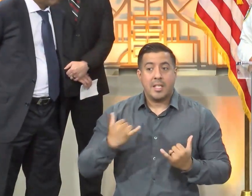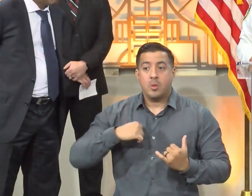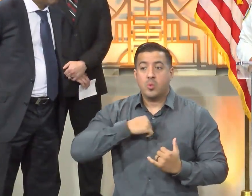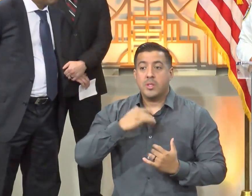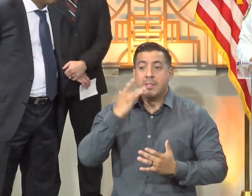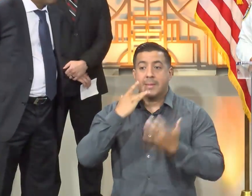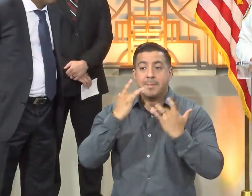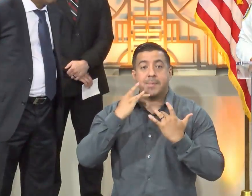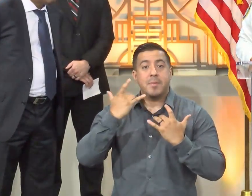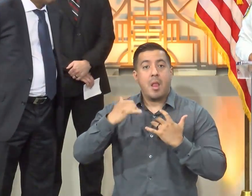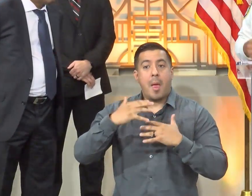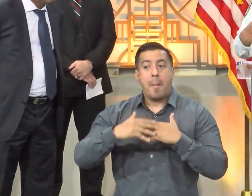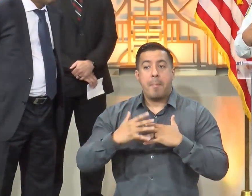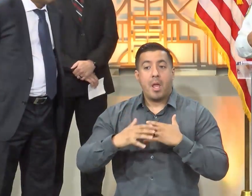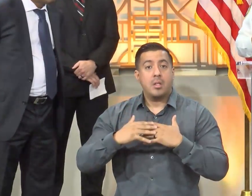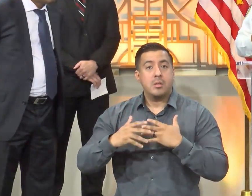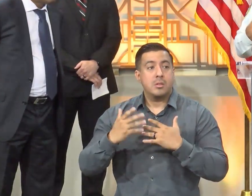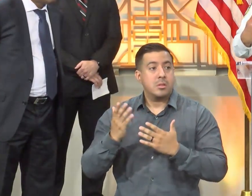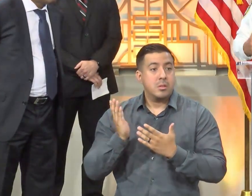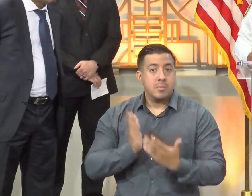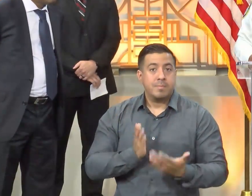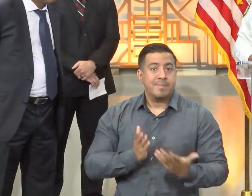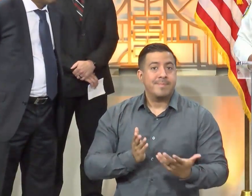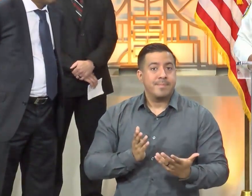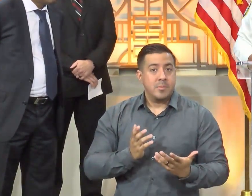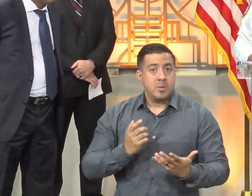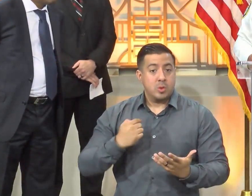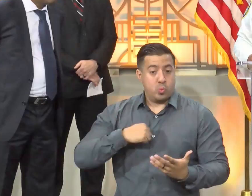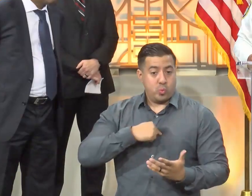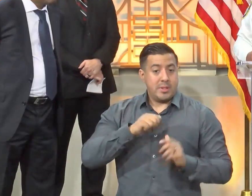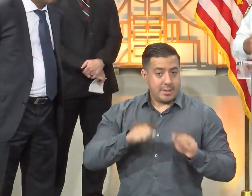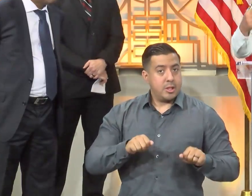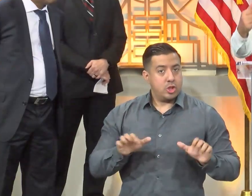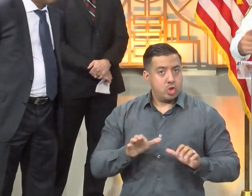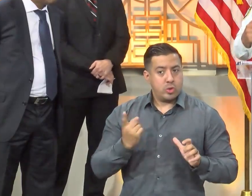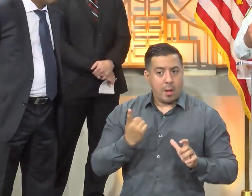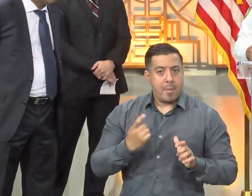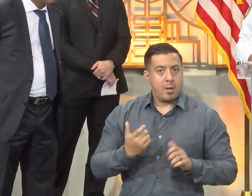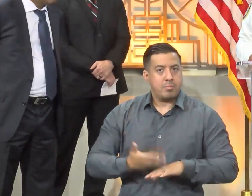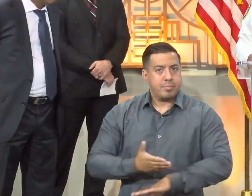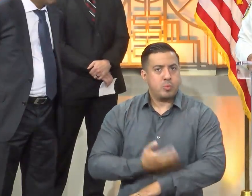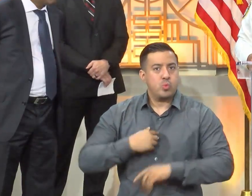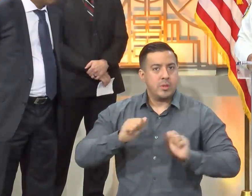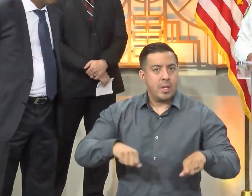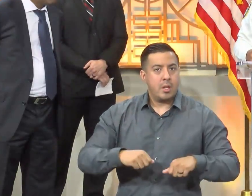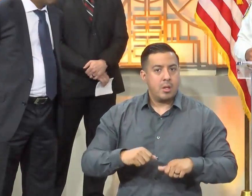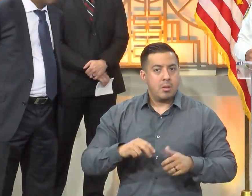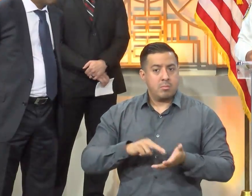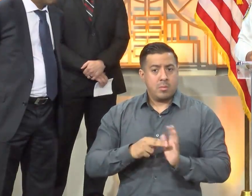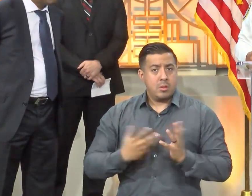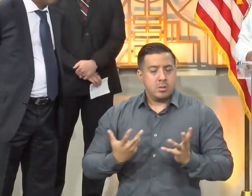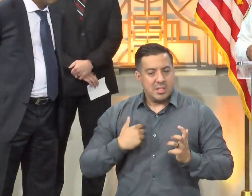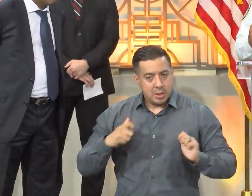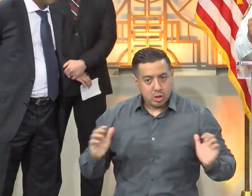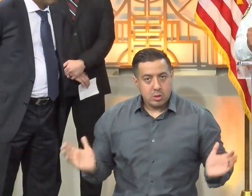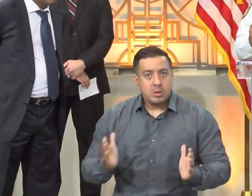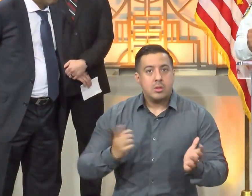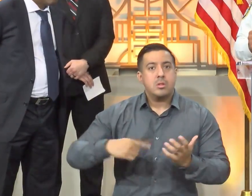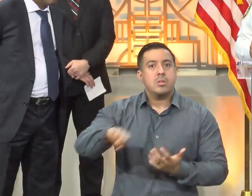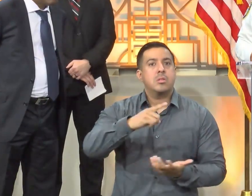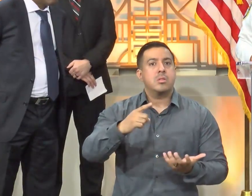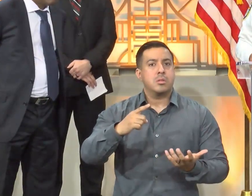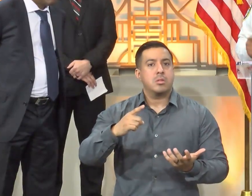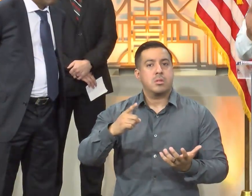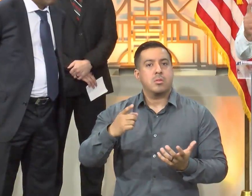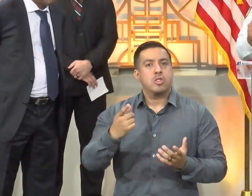supply in our country is just something that we can do something about. So I encourage our communities to do a little bit of